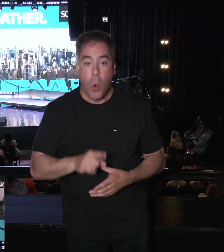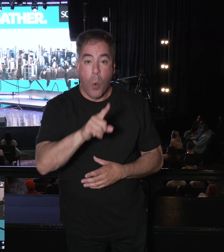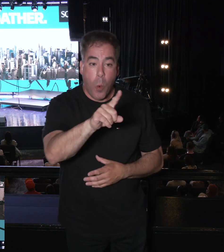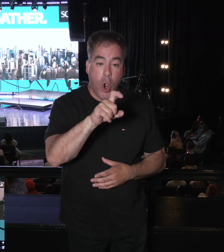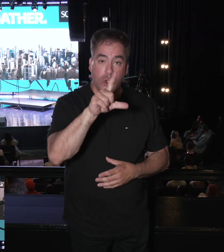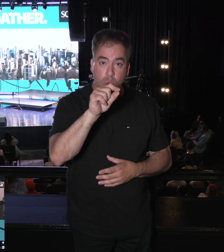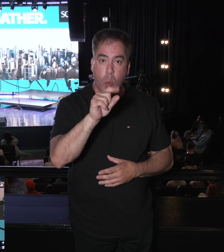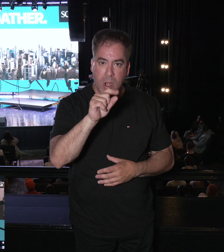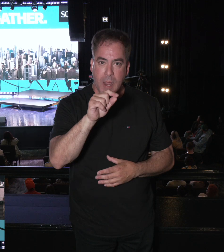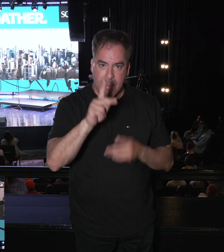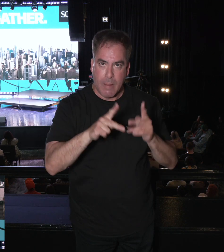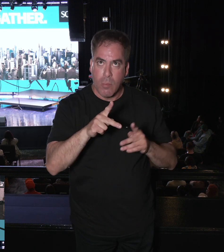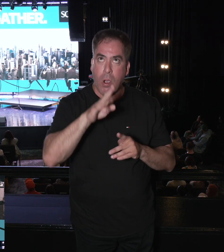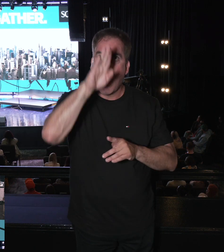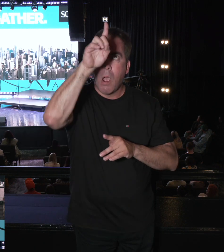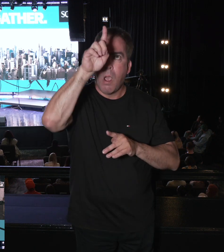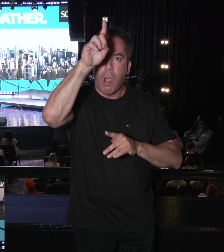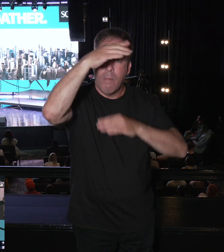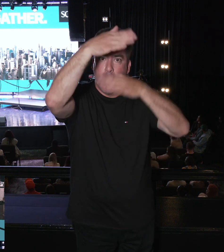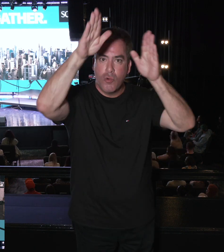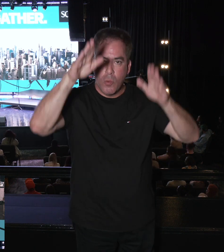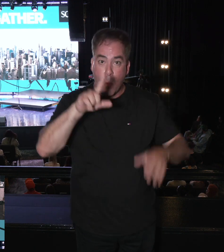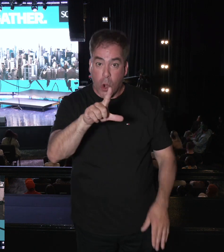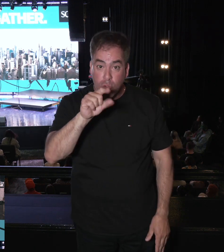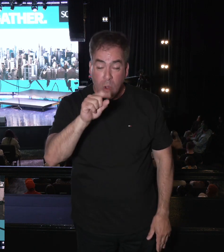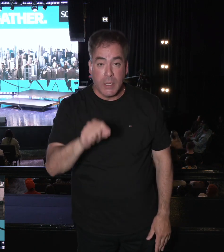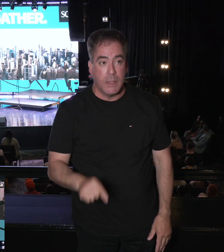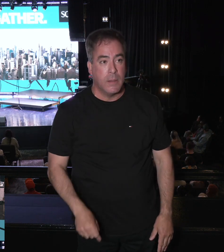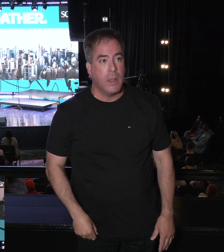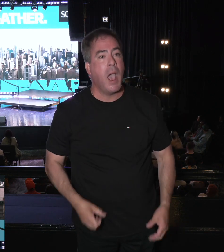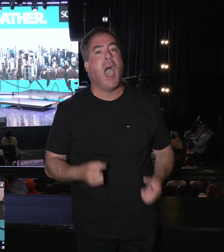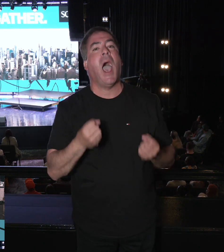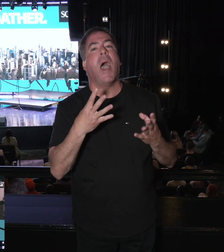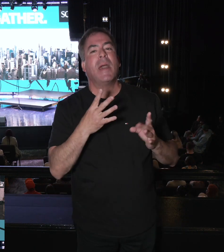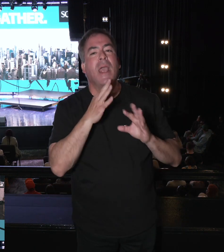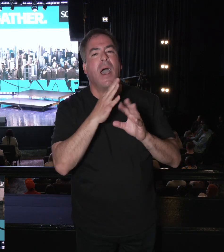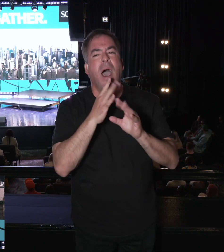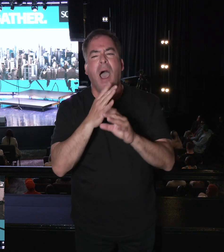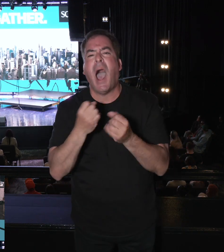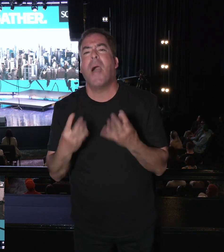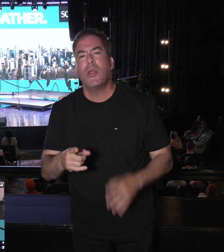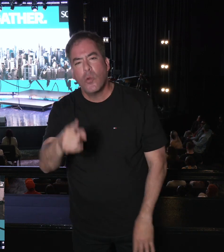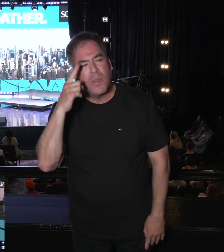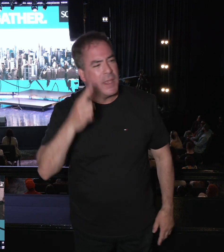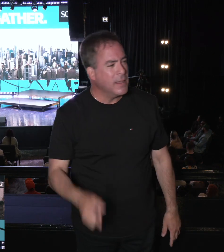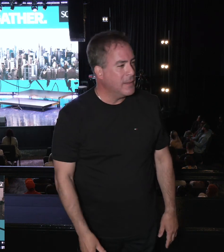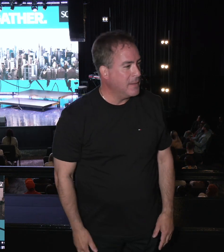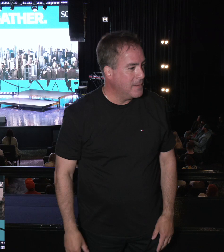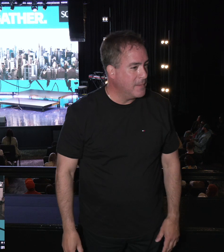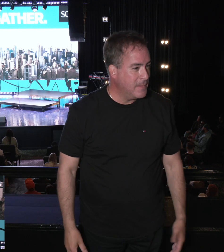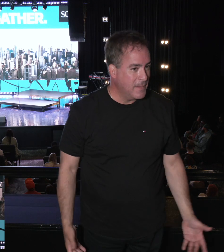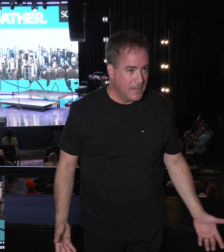120 in attendance. Guess how many tongues of fire there were?